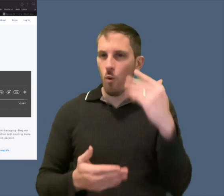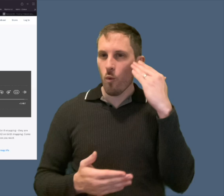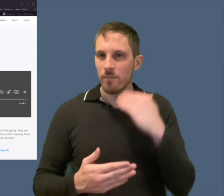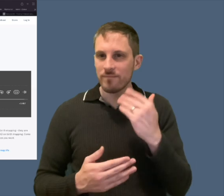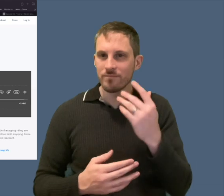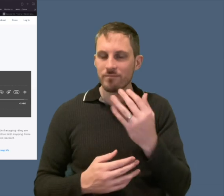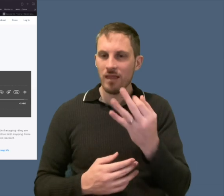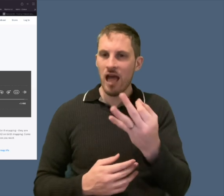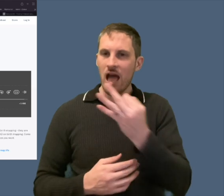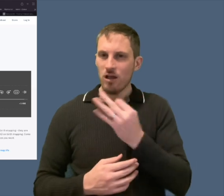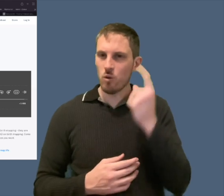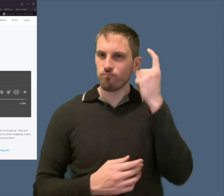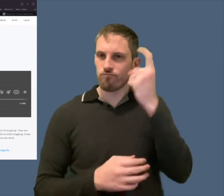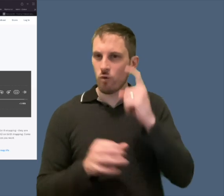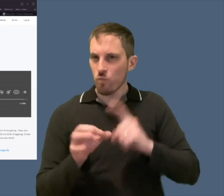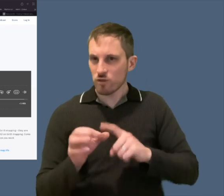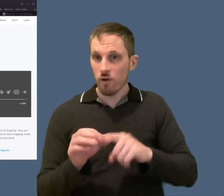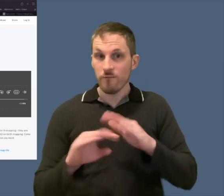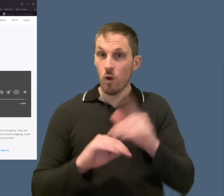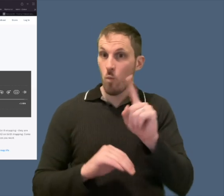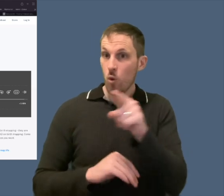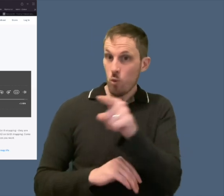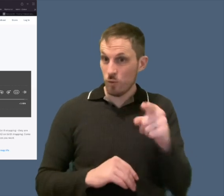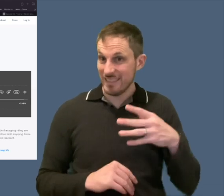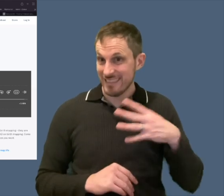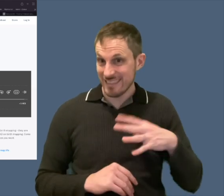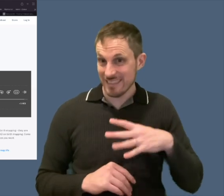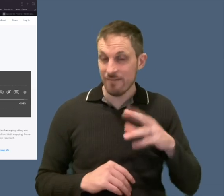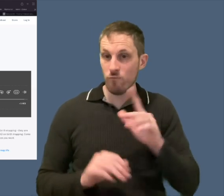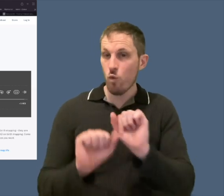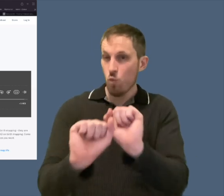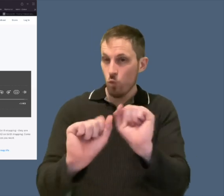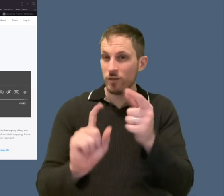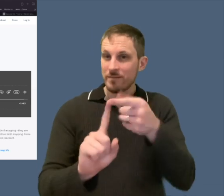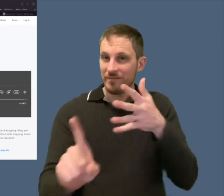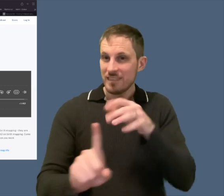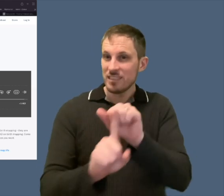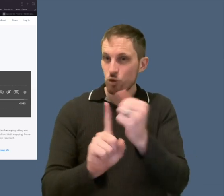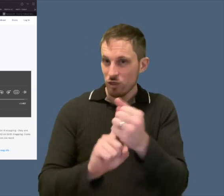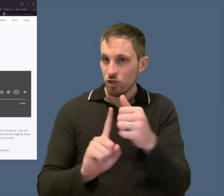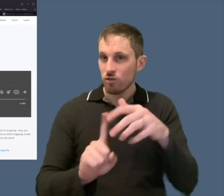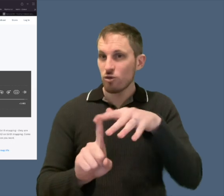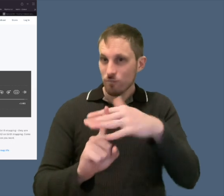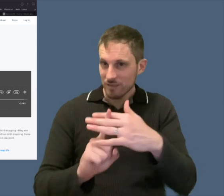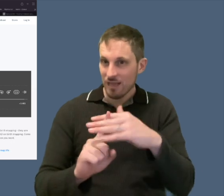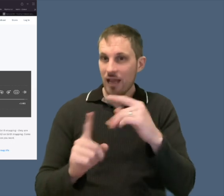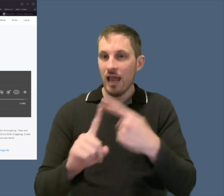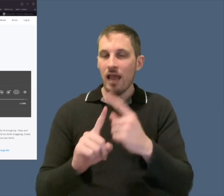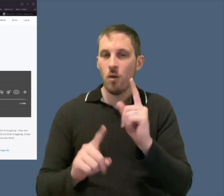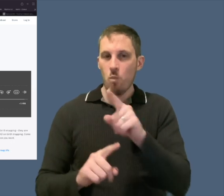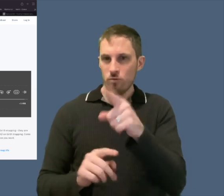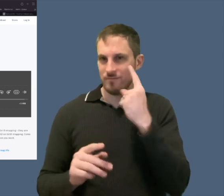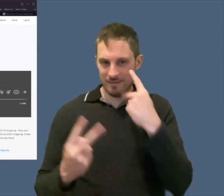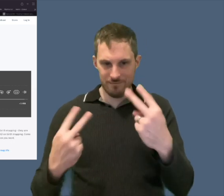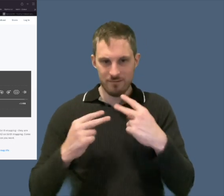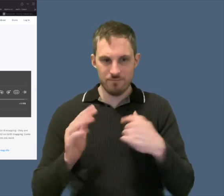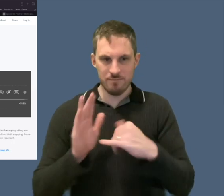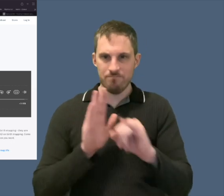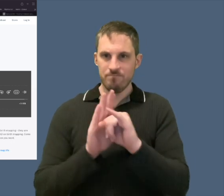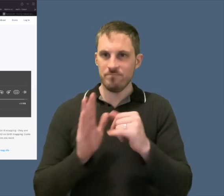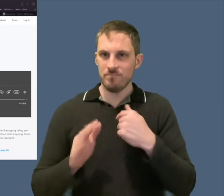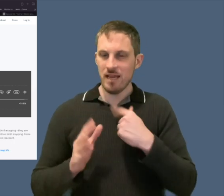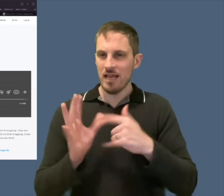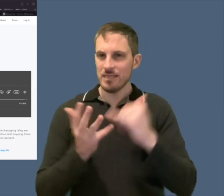questions about what they might need for their situation and what they view themselves as a